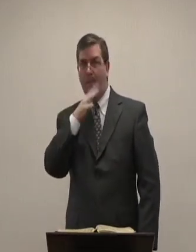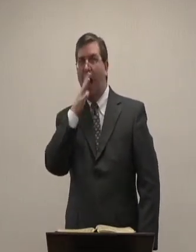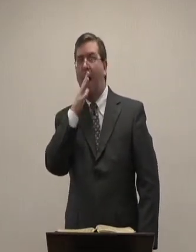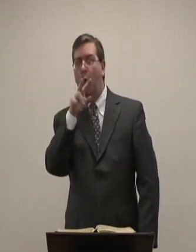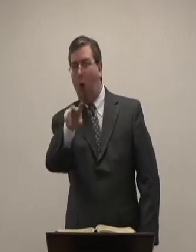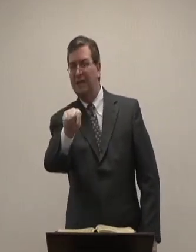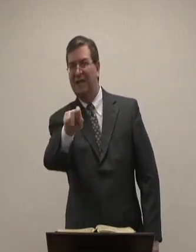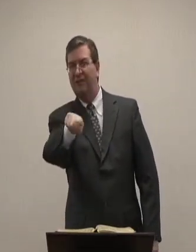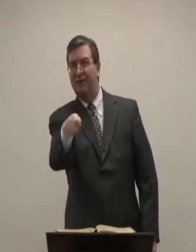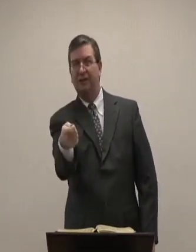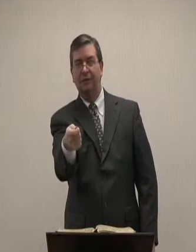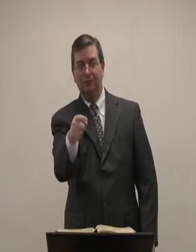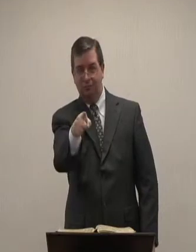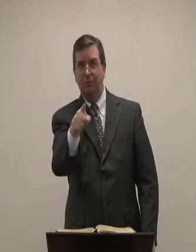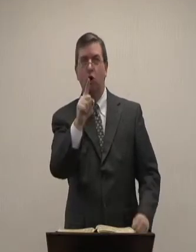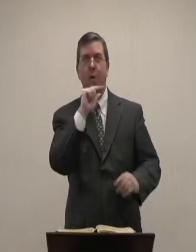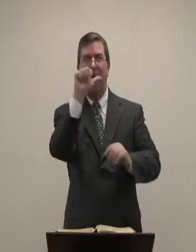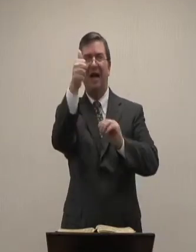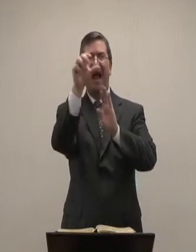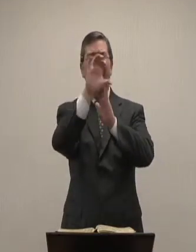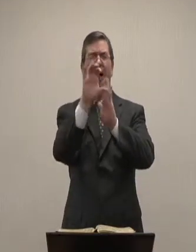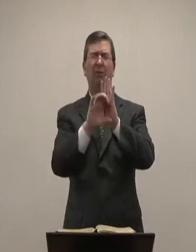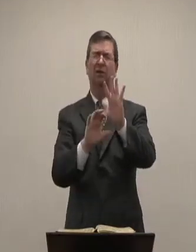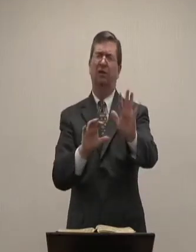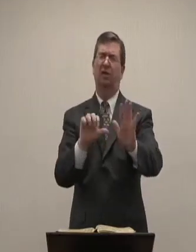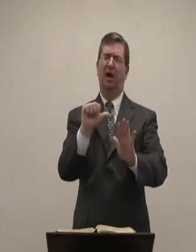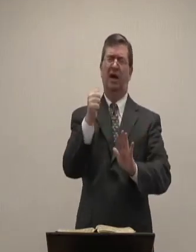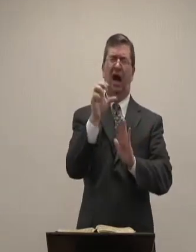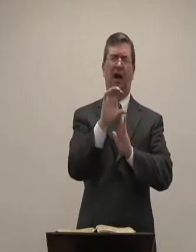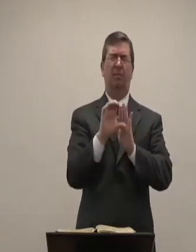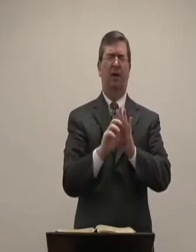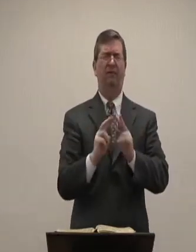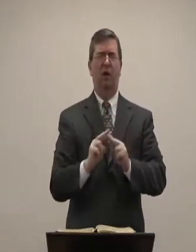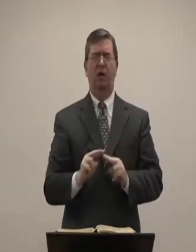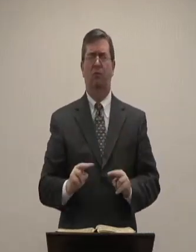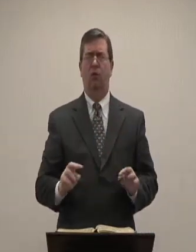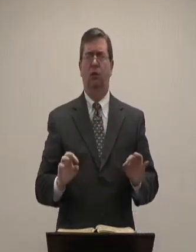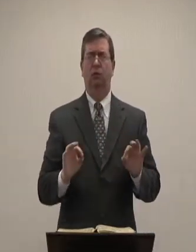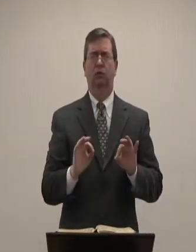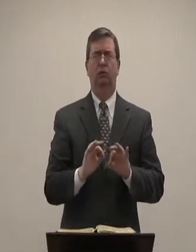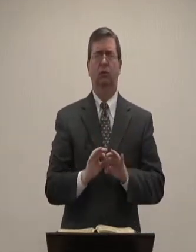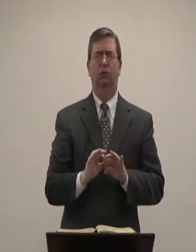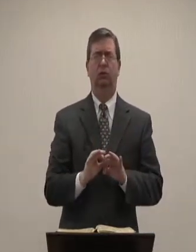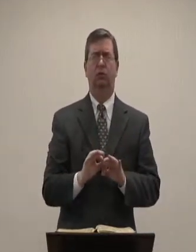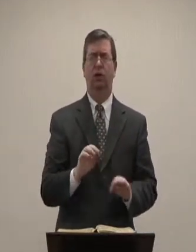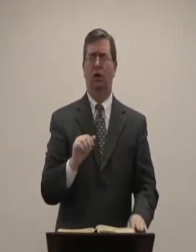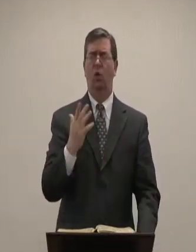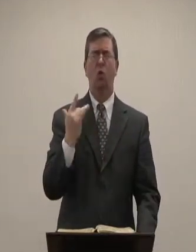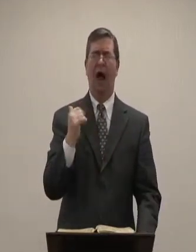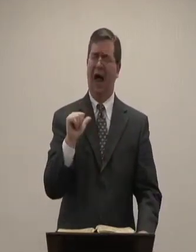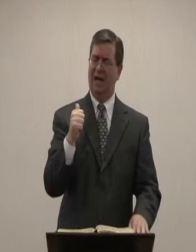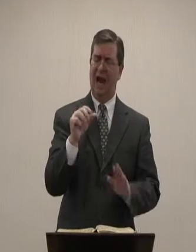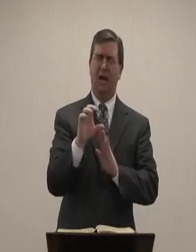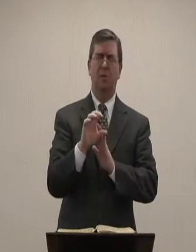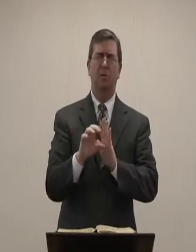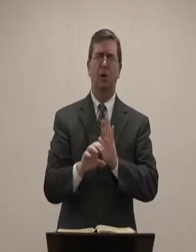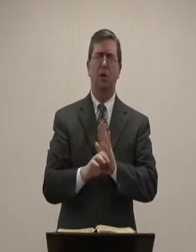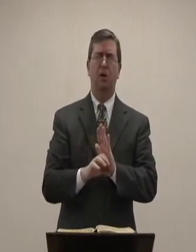years old, my mother watched it. The Ten Commandments. And it was very important. The Ten Commandments,